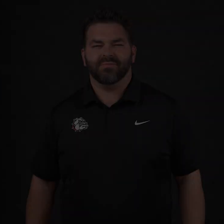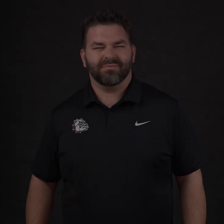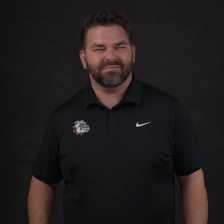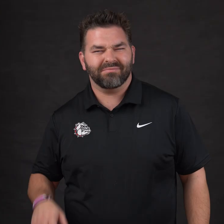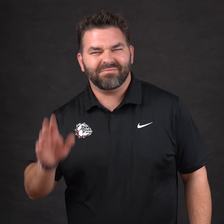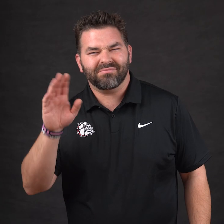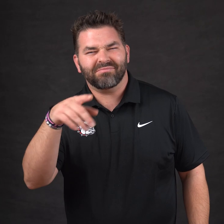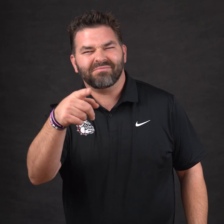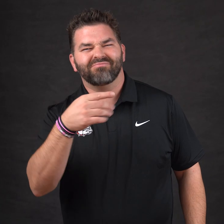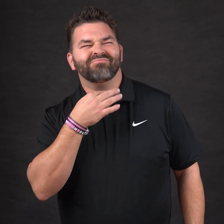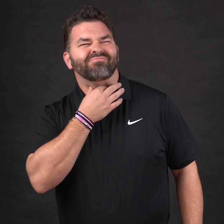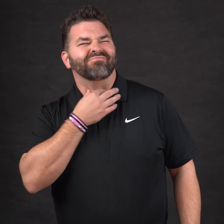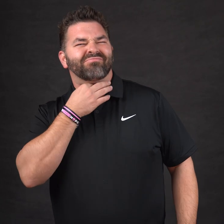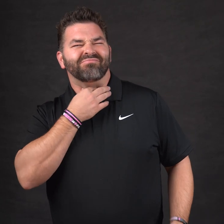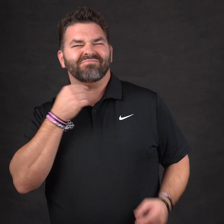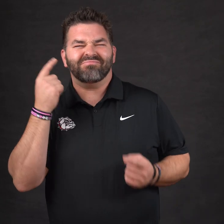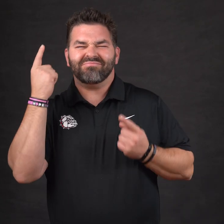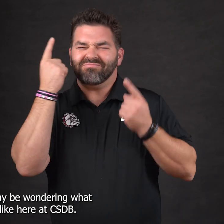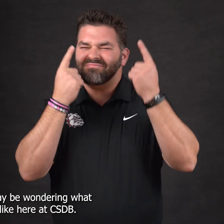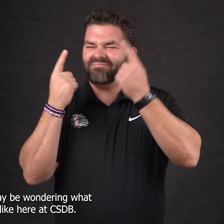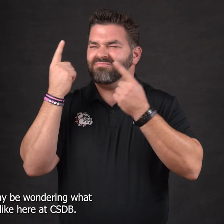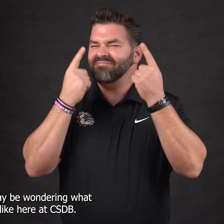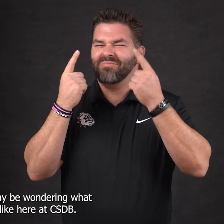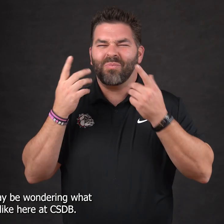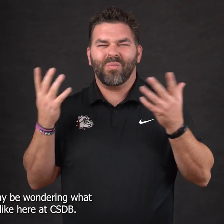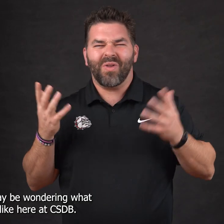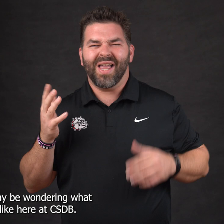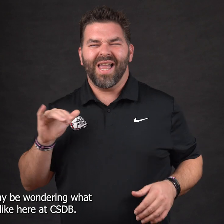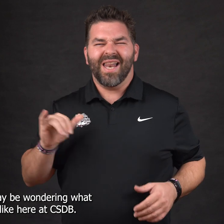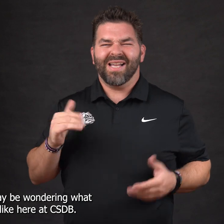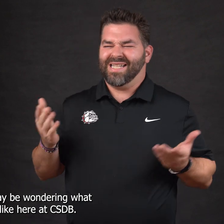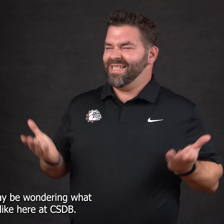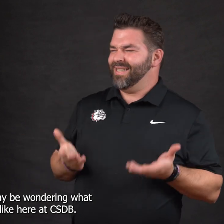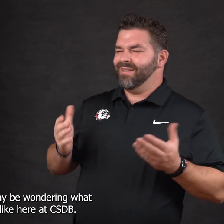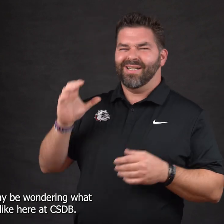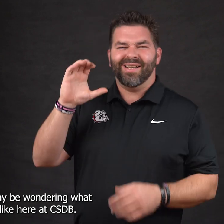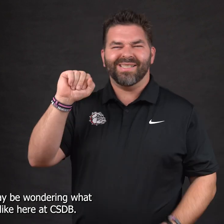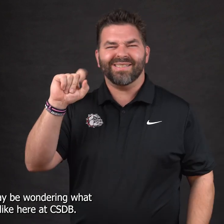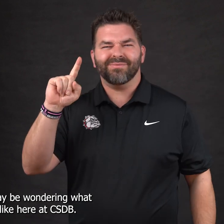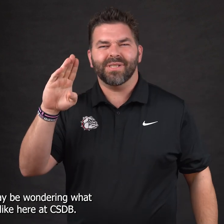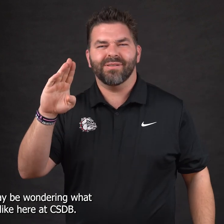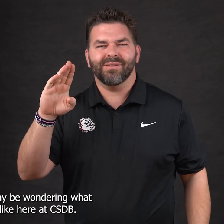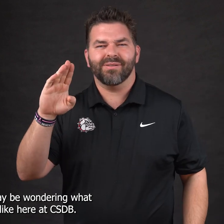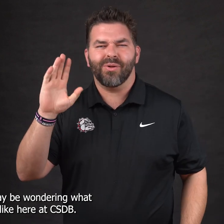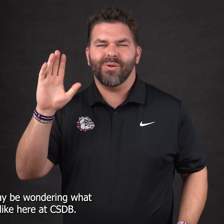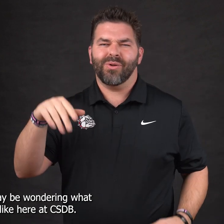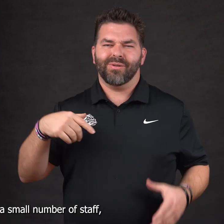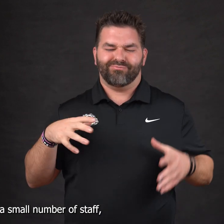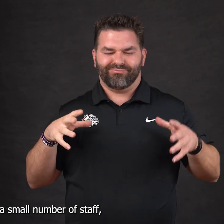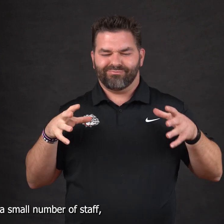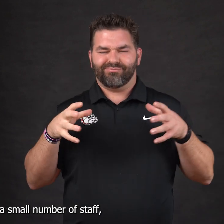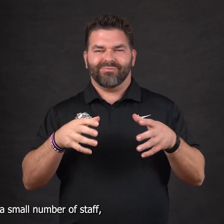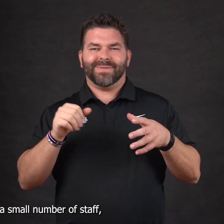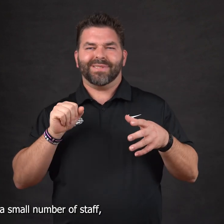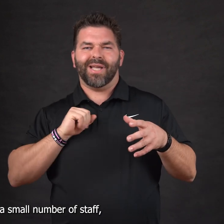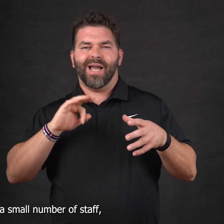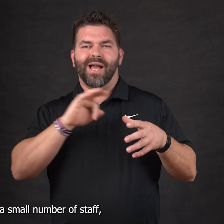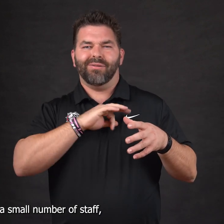CSDB campus with Pikes Peak in the background. You may be wondering what it's like here at CSDB. We have a small number of staff,